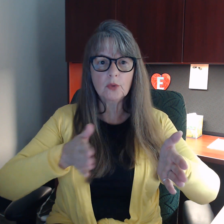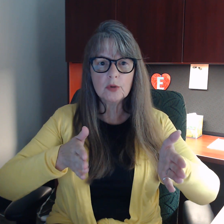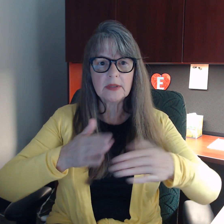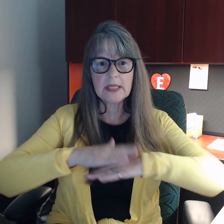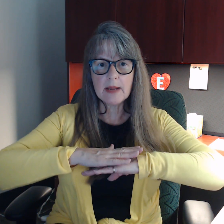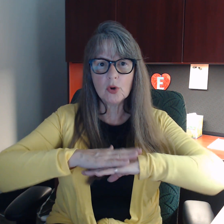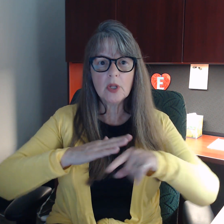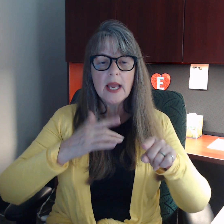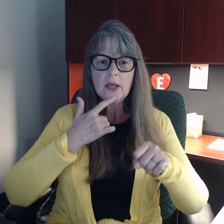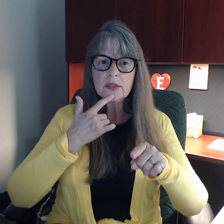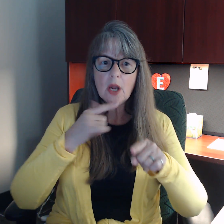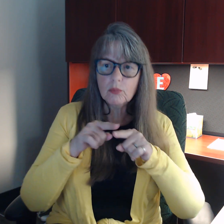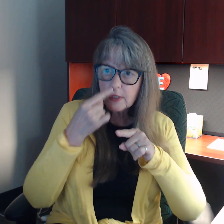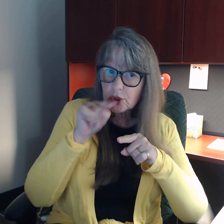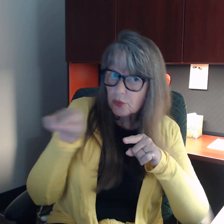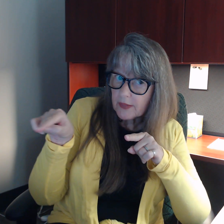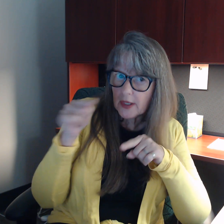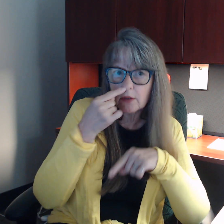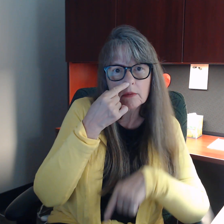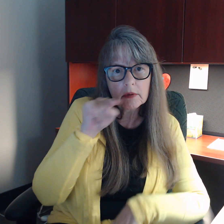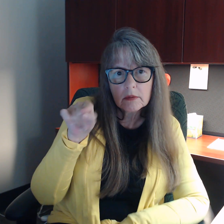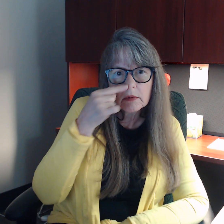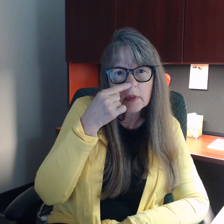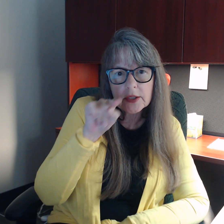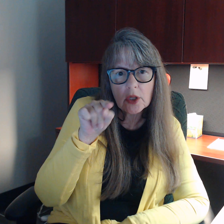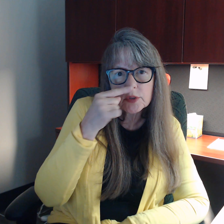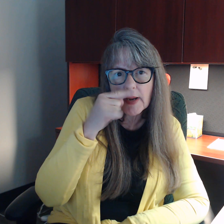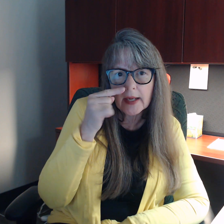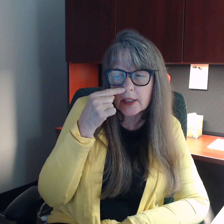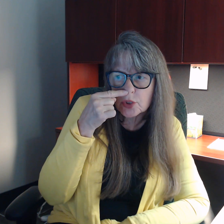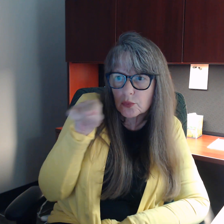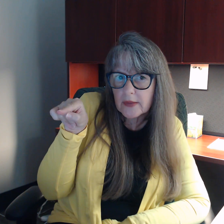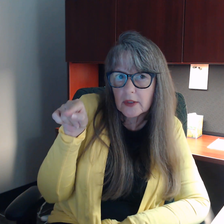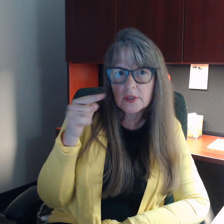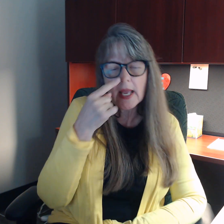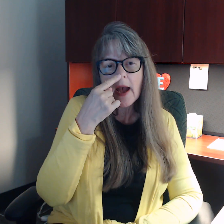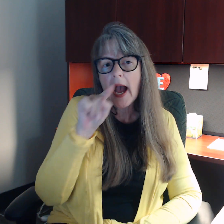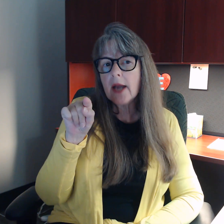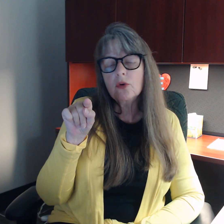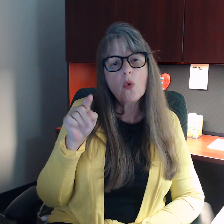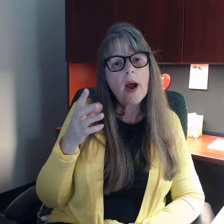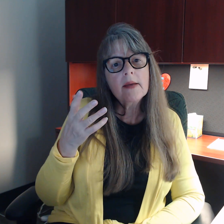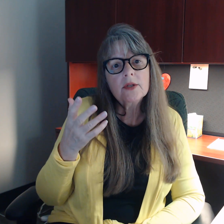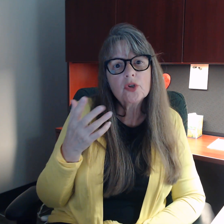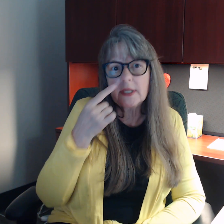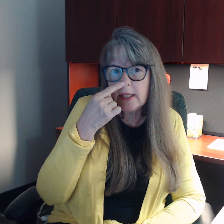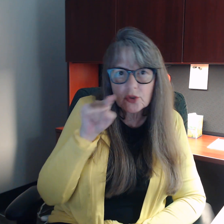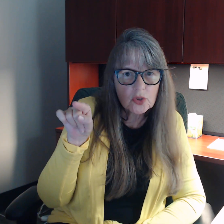at the table, and you can say, oh, it's just right there. It's close by. It's just right there. I don't know why that's just like, it's just right